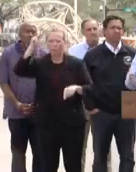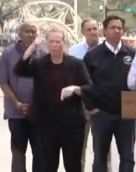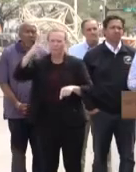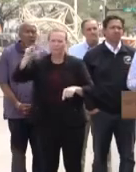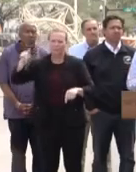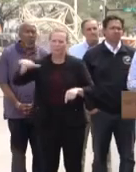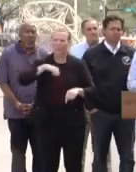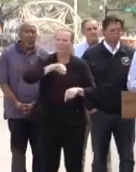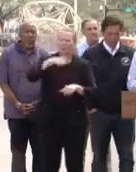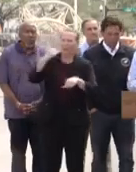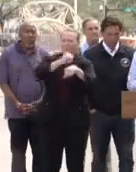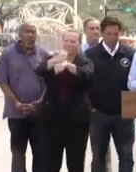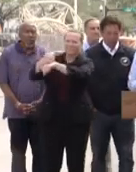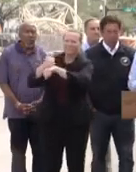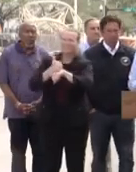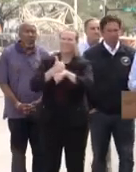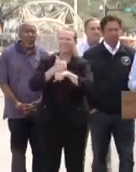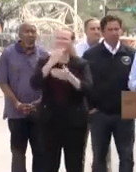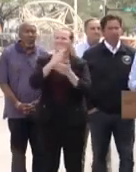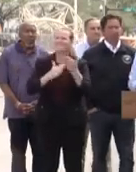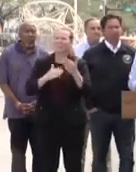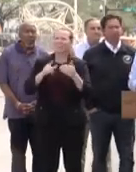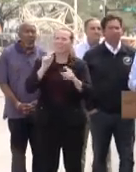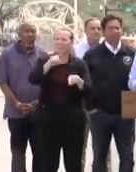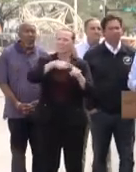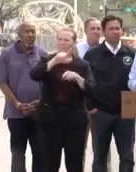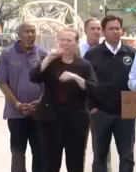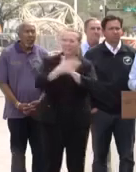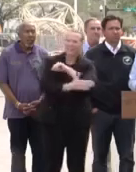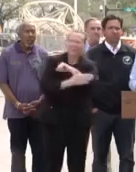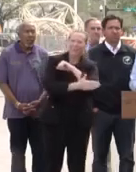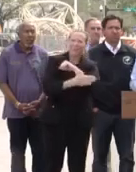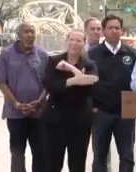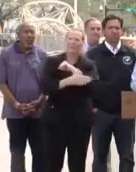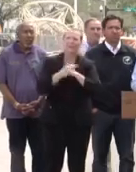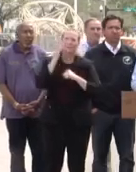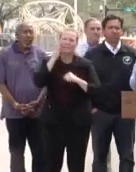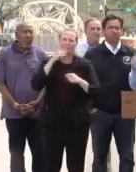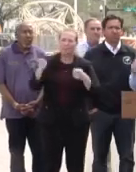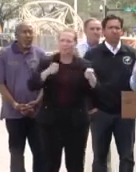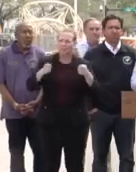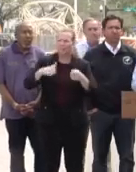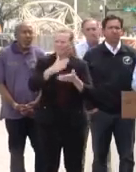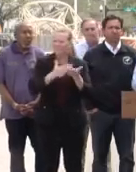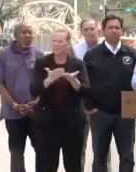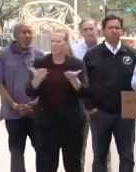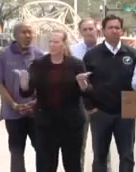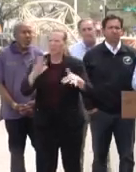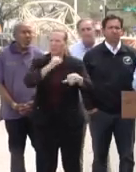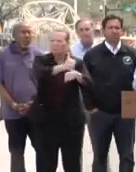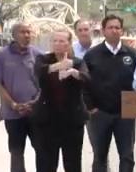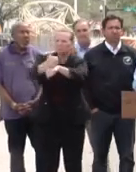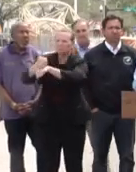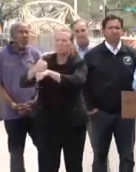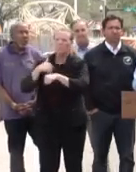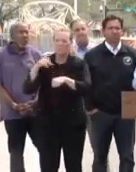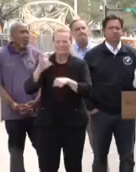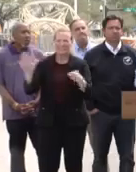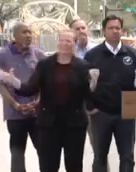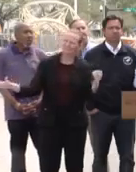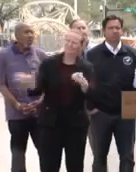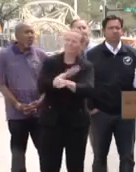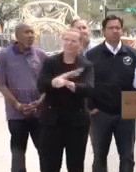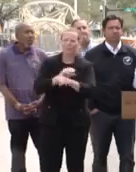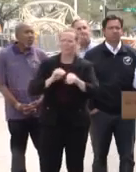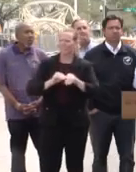area set up. Some of it went to the Lee County Mosquito Control, where we already had stuff set up. So we did a full demobilization